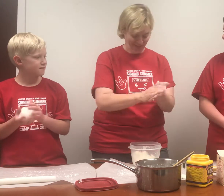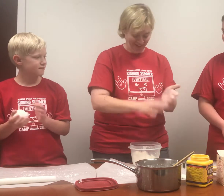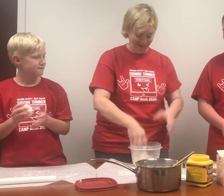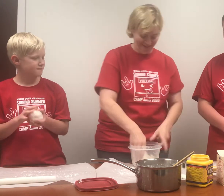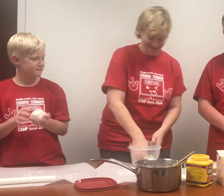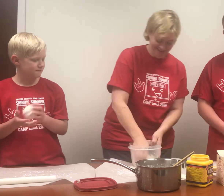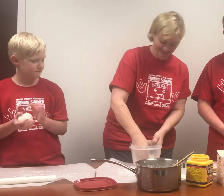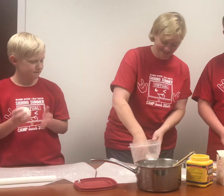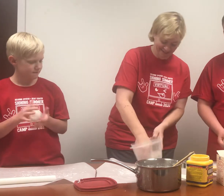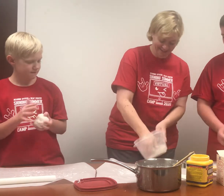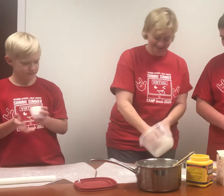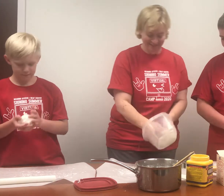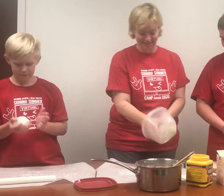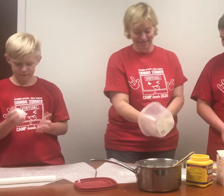Ooh, white hands.